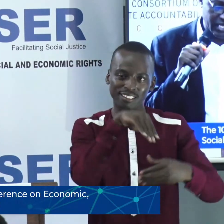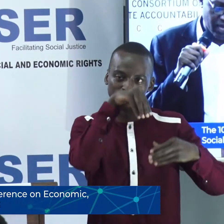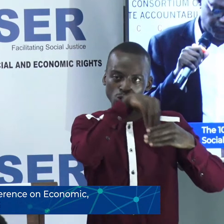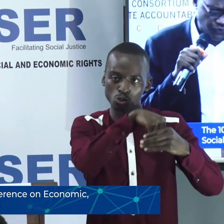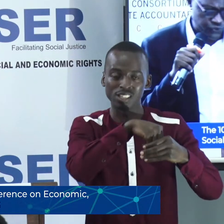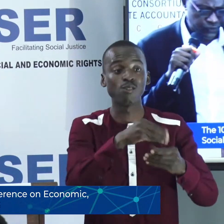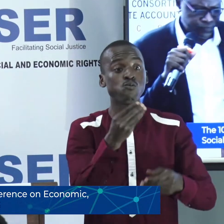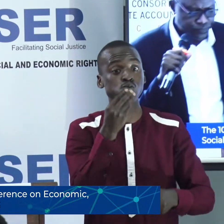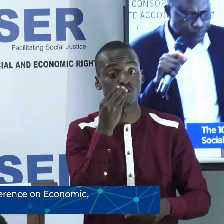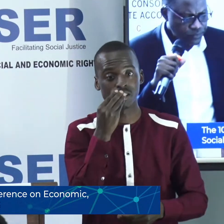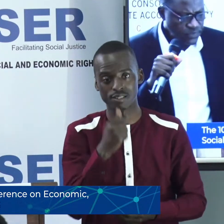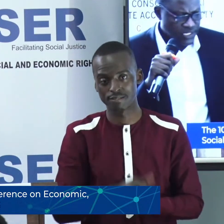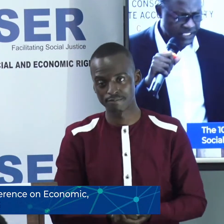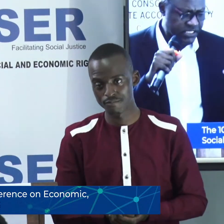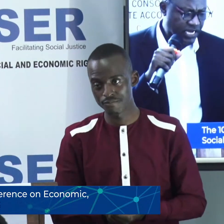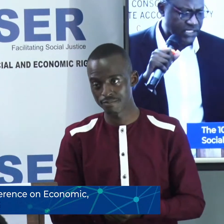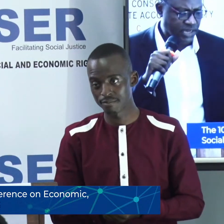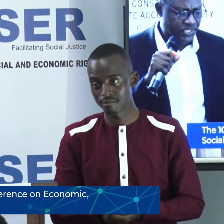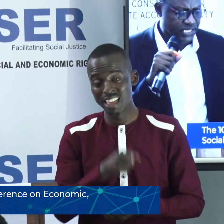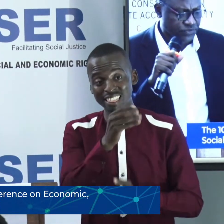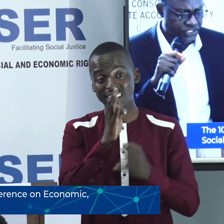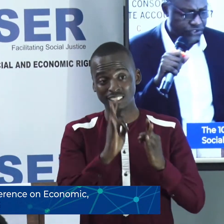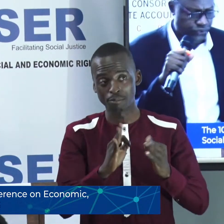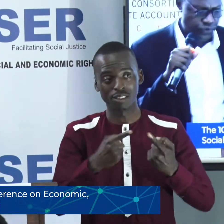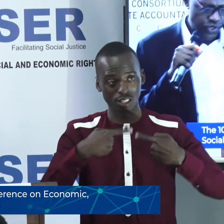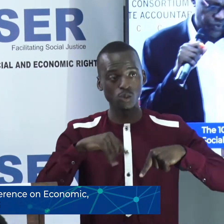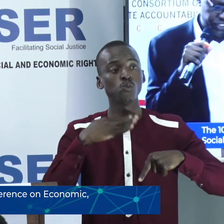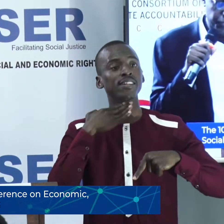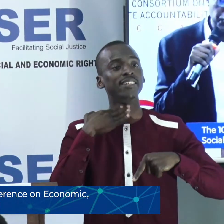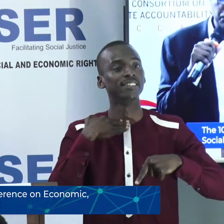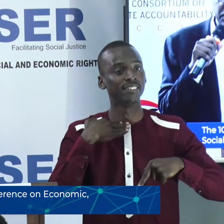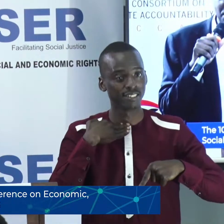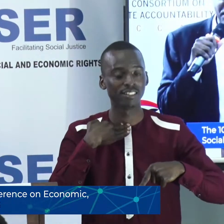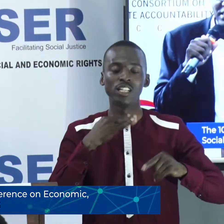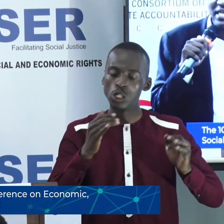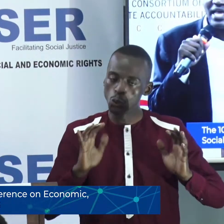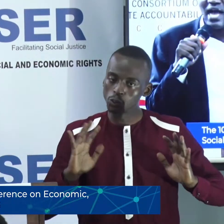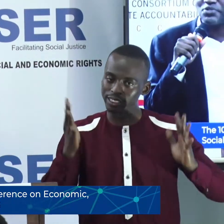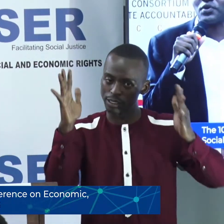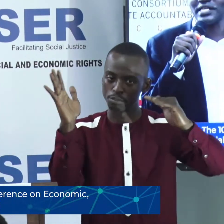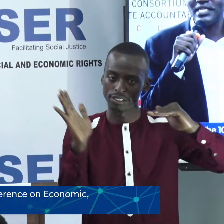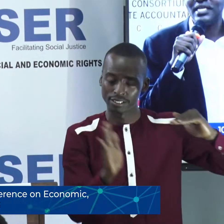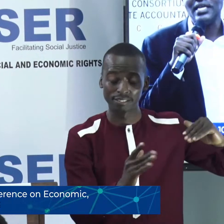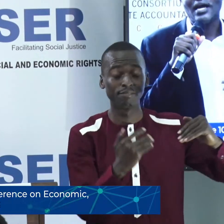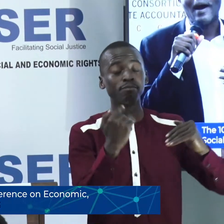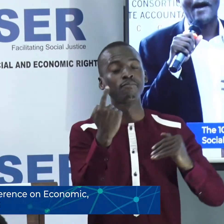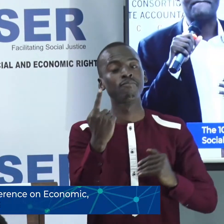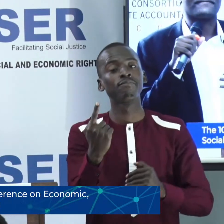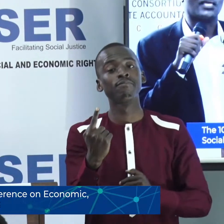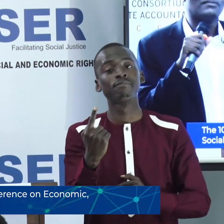including food. That's something that we need to celebrate. Actually,